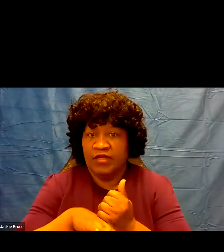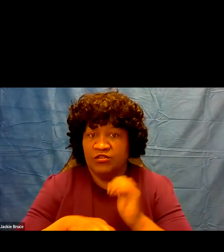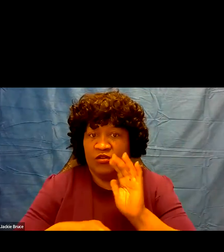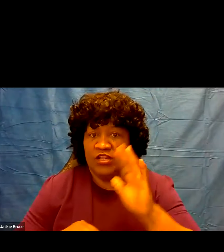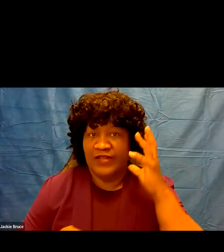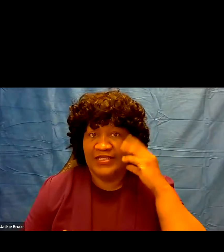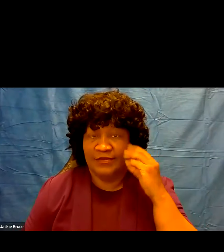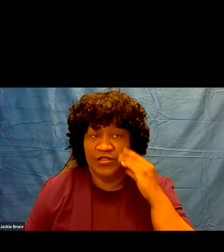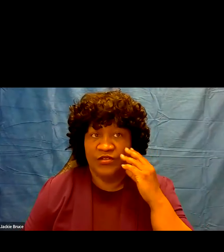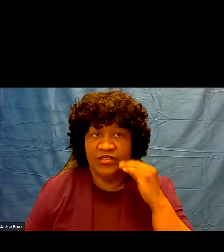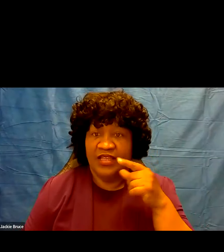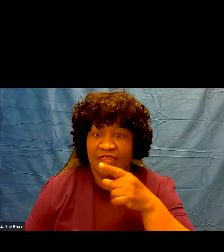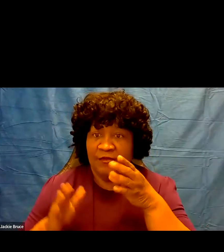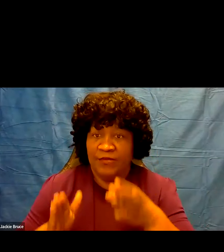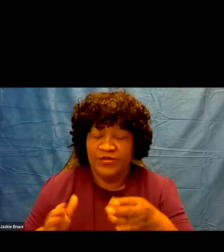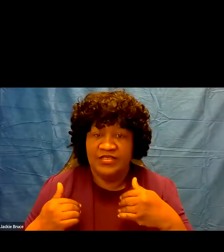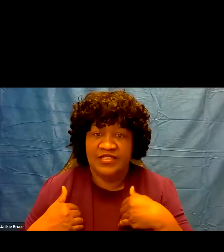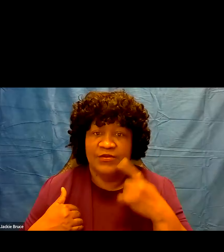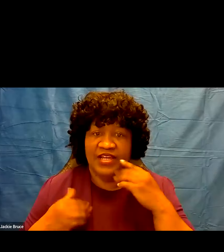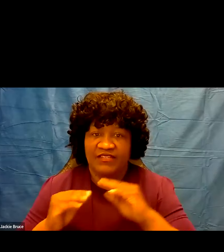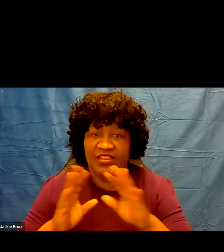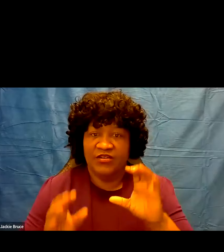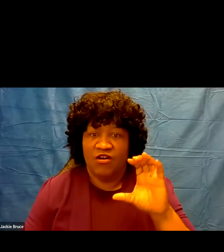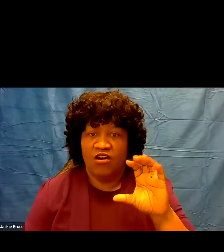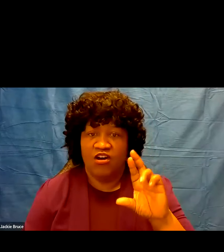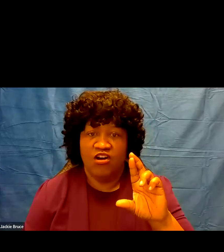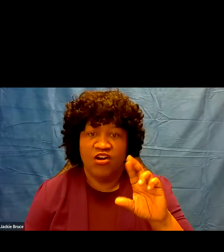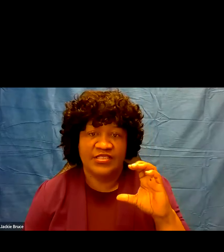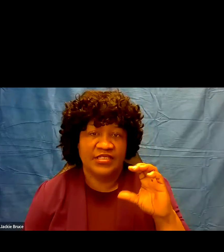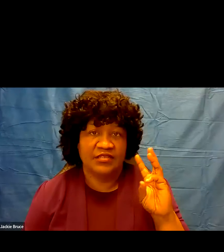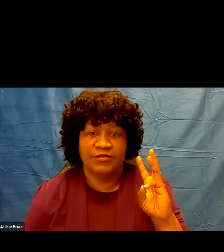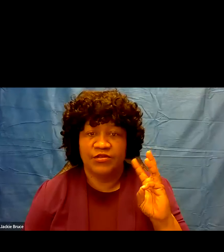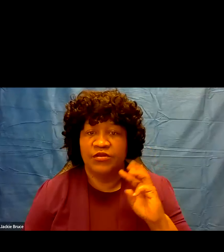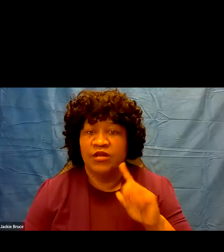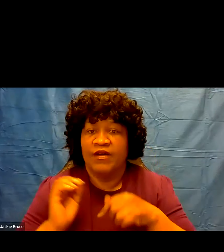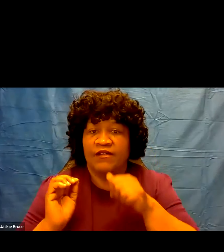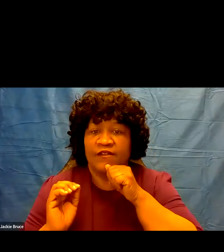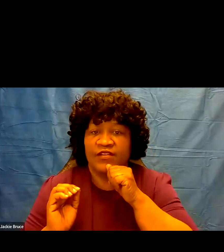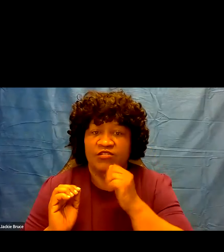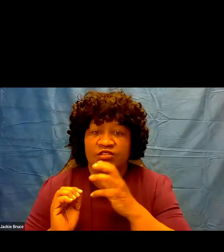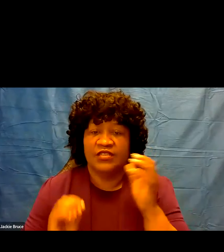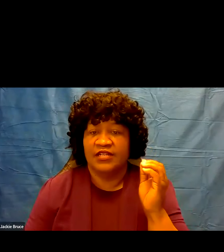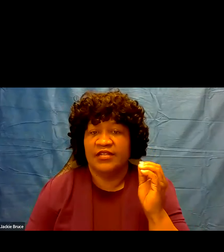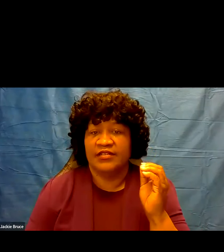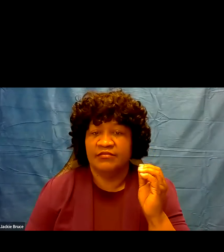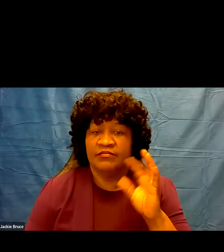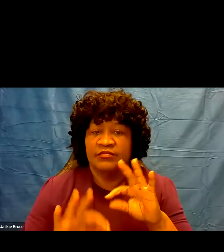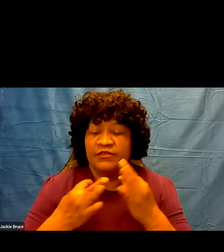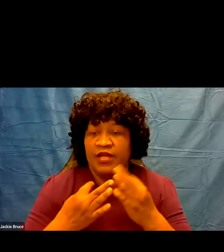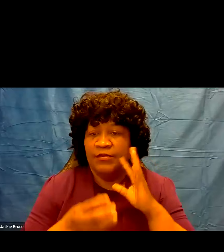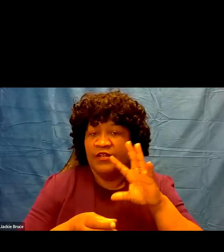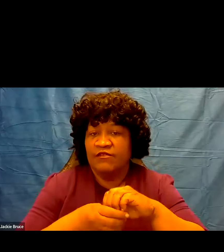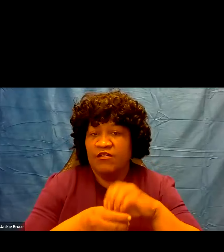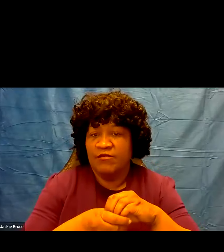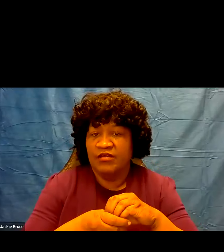the experience of this person, we have clear RCWs about confidentiality and family involvement beyond the statute and our internal protocols,